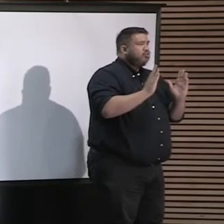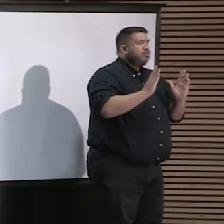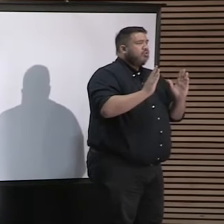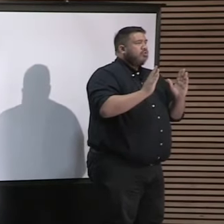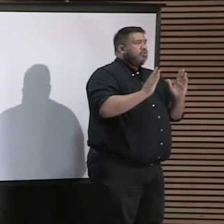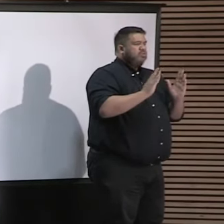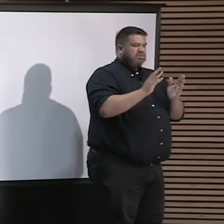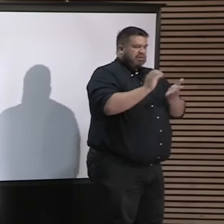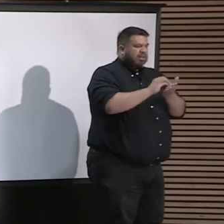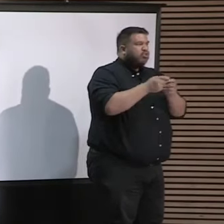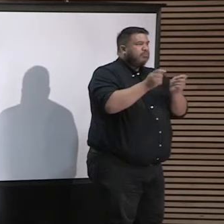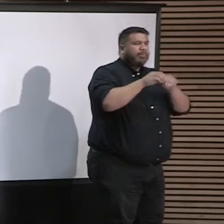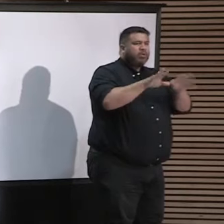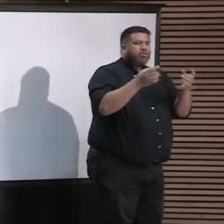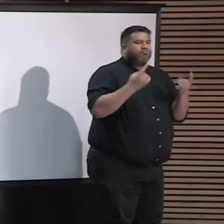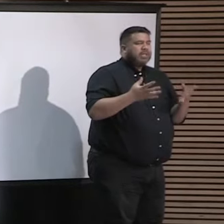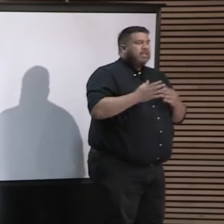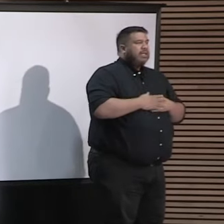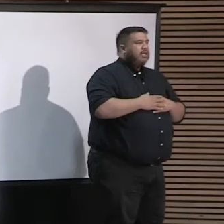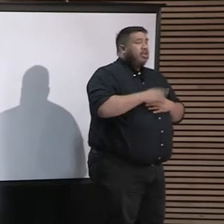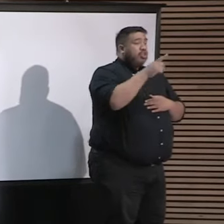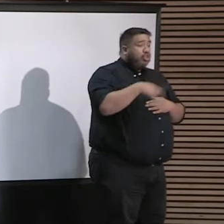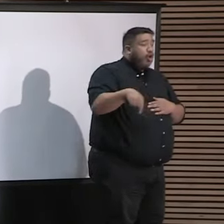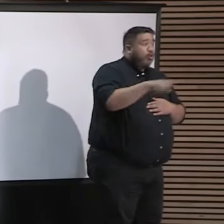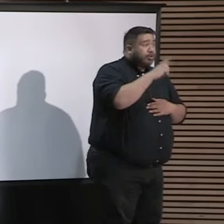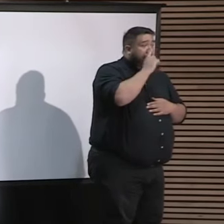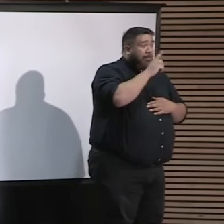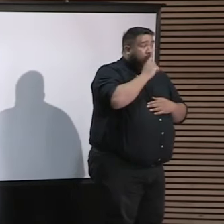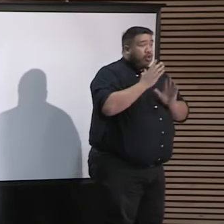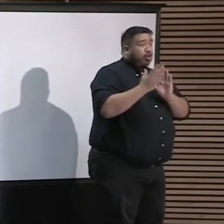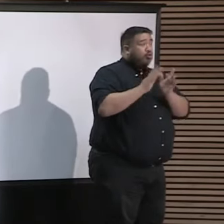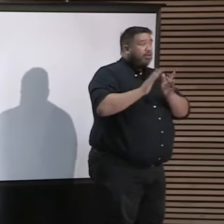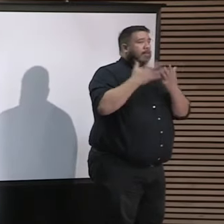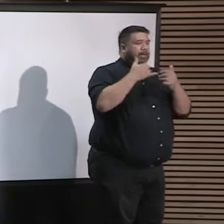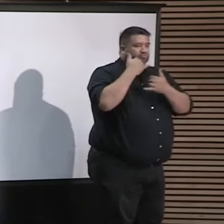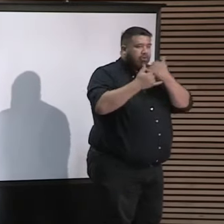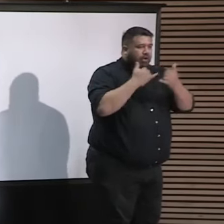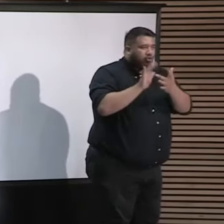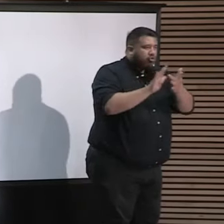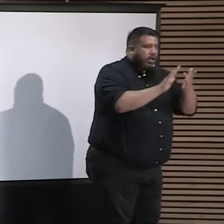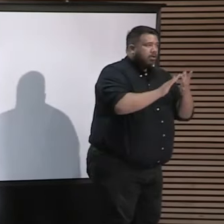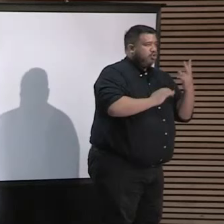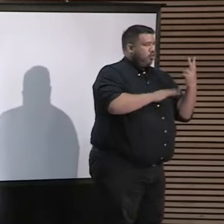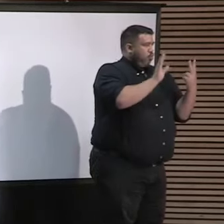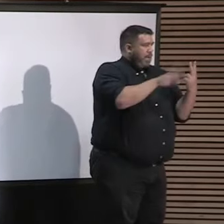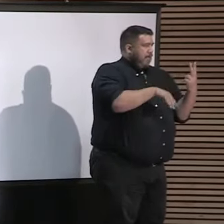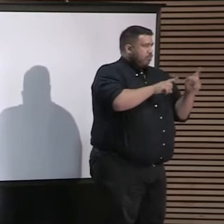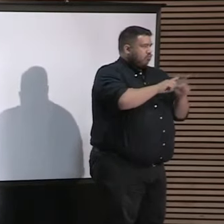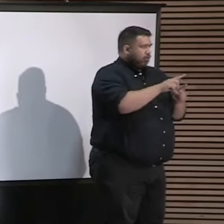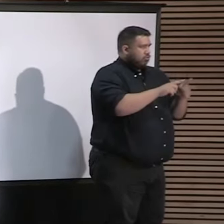media release. 56 people all have been had contact made, except for 2 who are just waiting for a